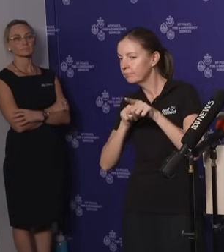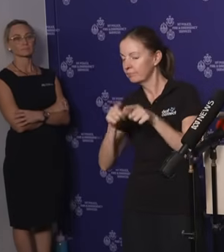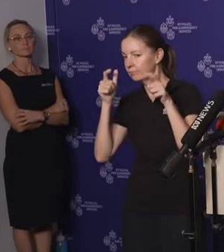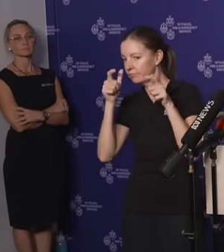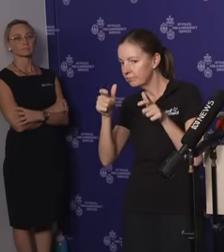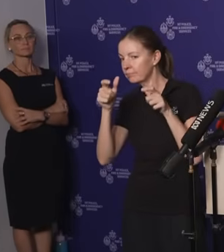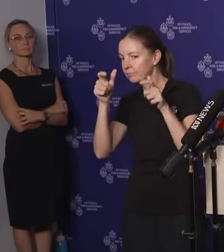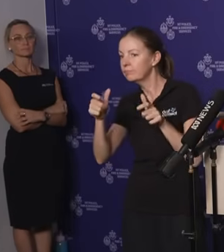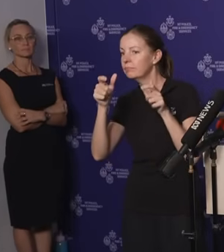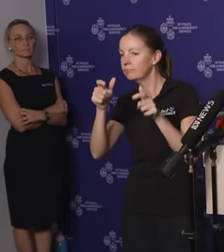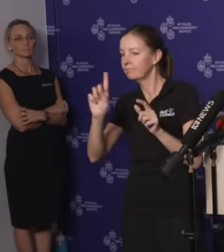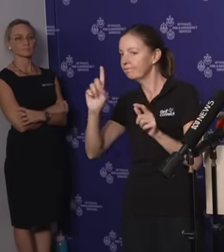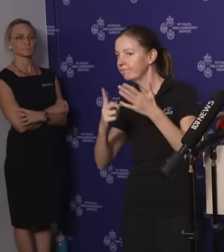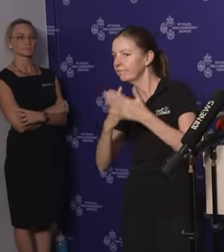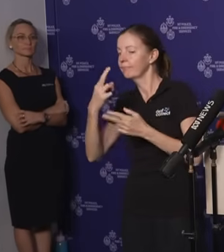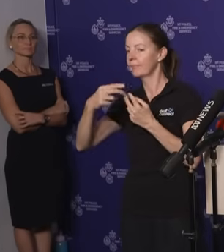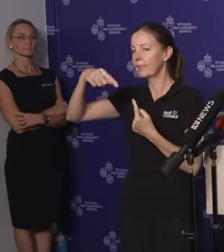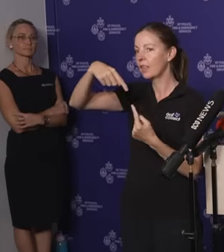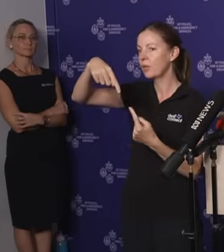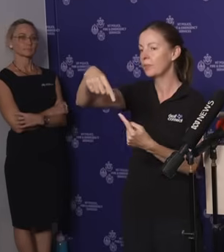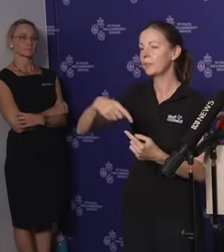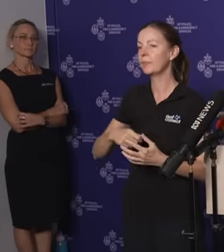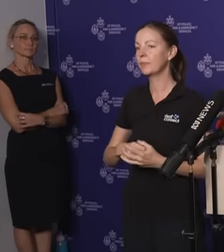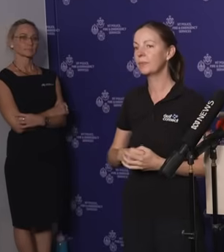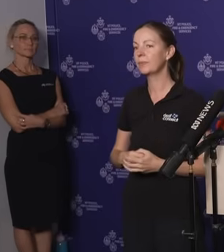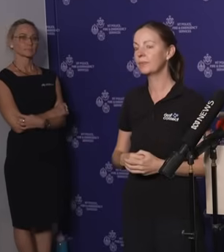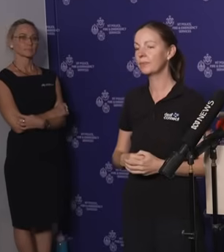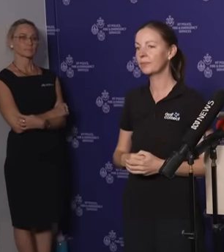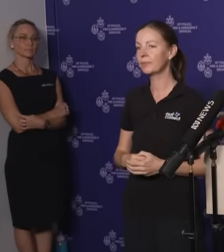jaga kabi kurma kabi kabi nyani nanupe.